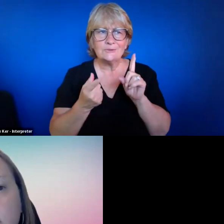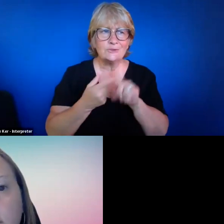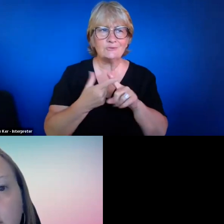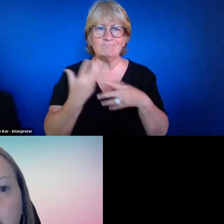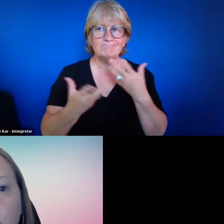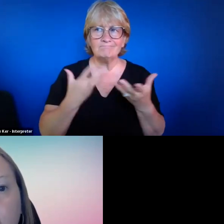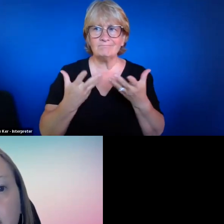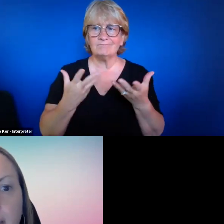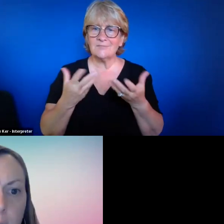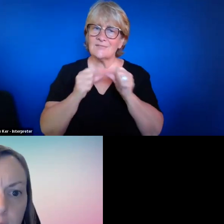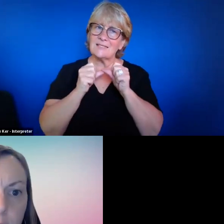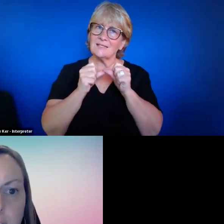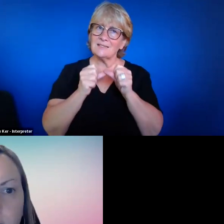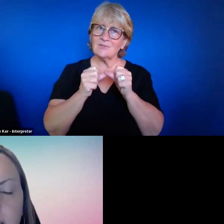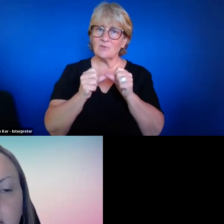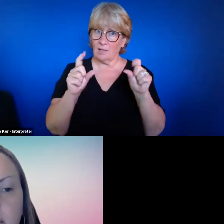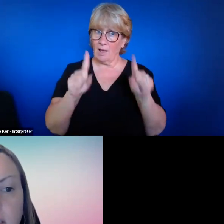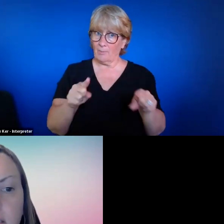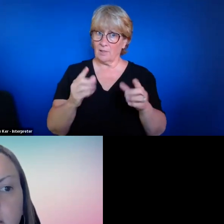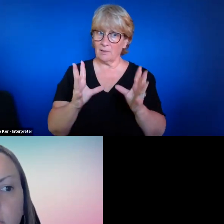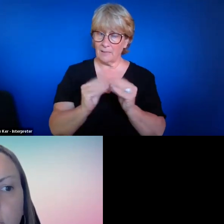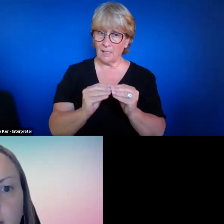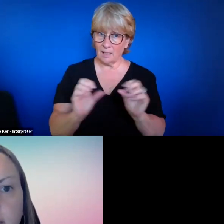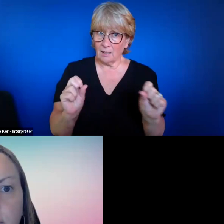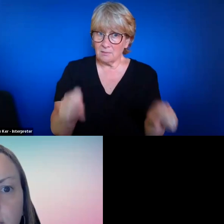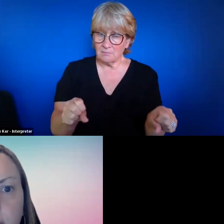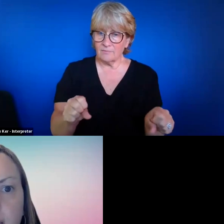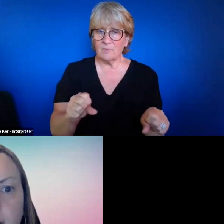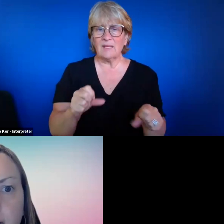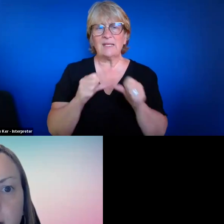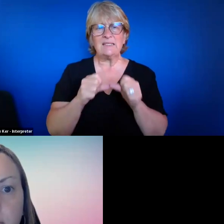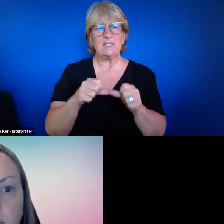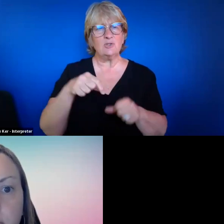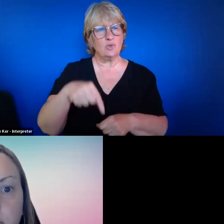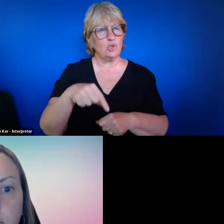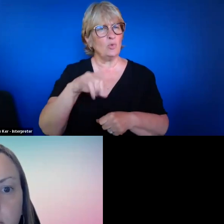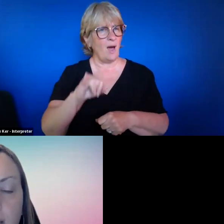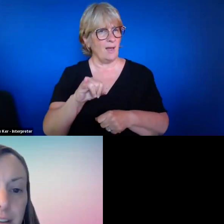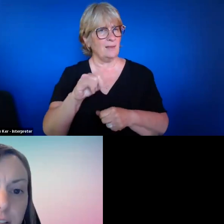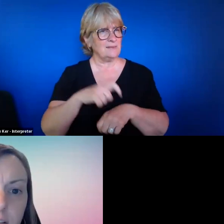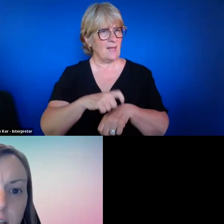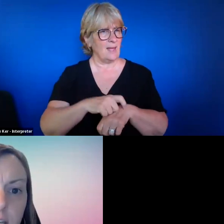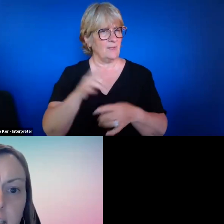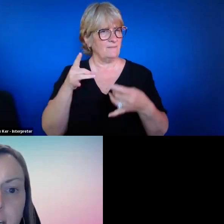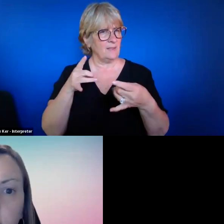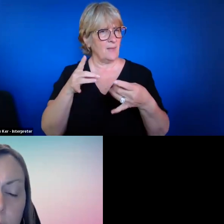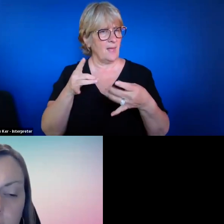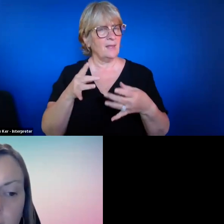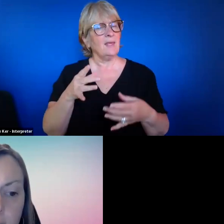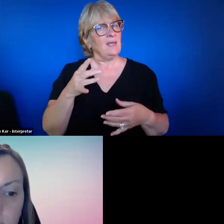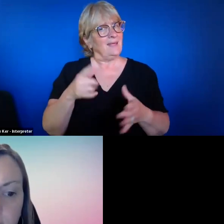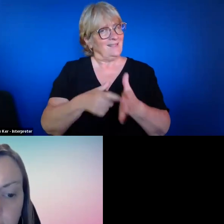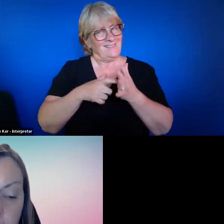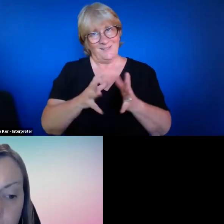just to give us continued, I mean, that could happen at the meetings, but to continued QI type of feedback. And it just is going to, it takes so